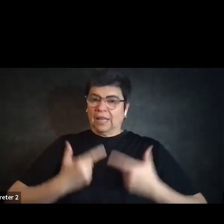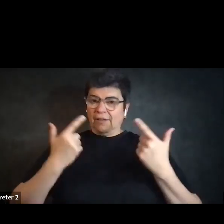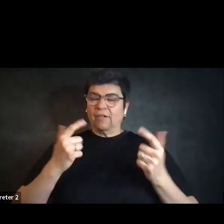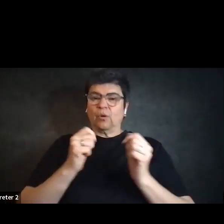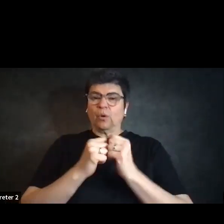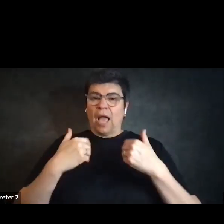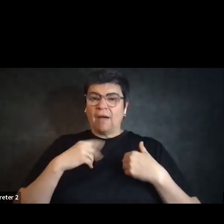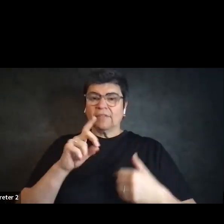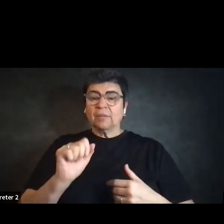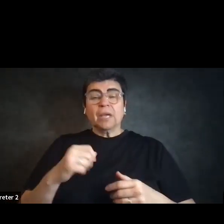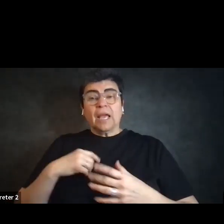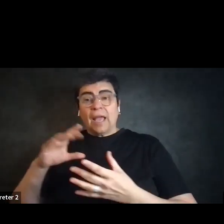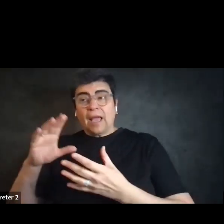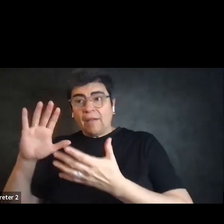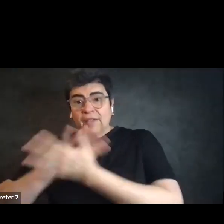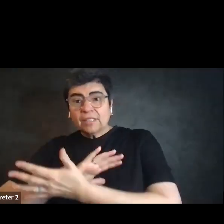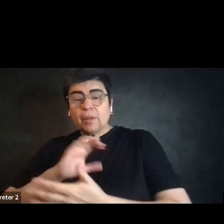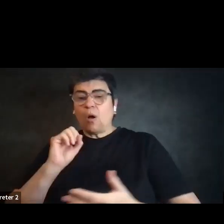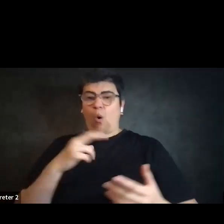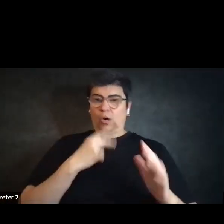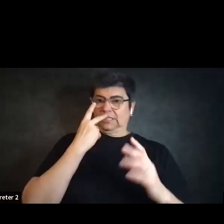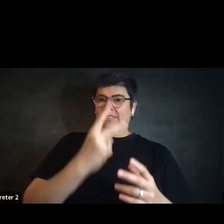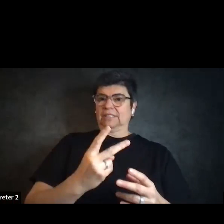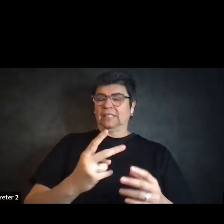it visible disability or an invisible disability.